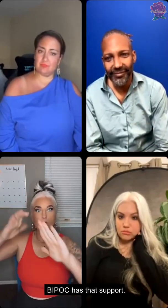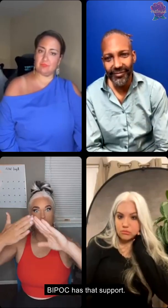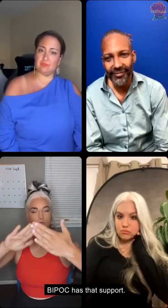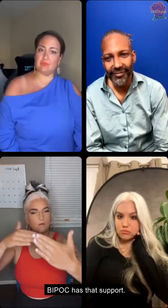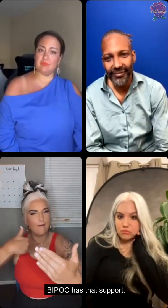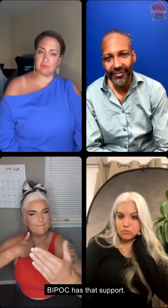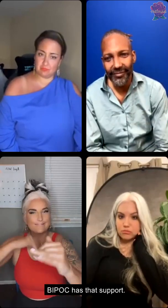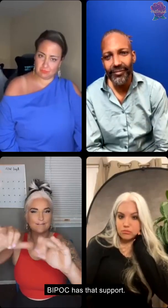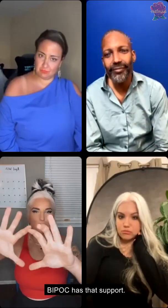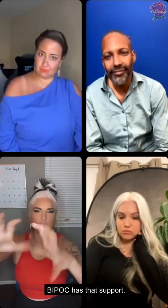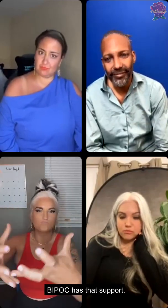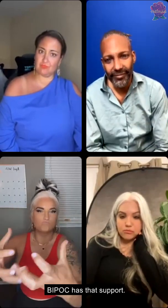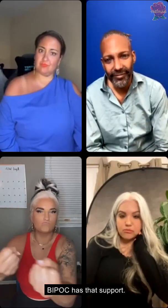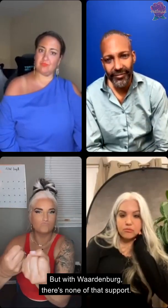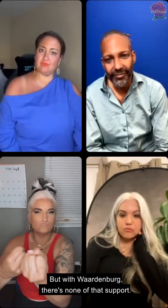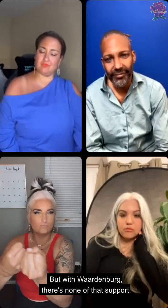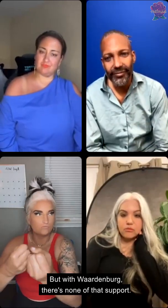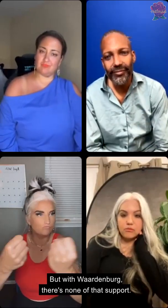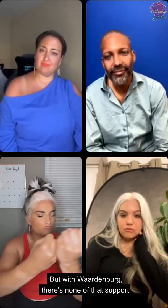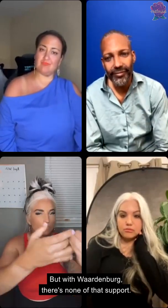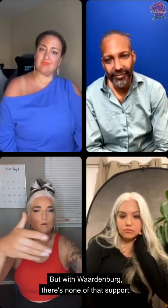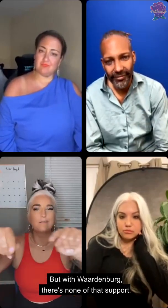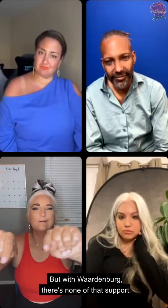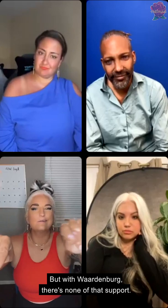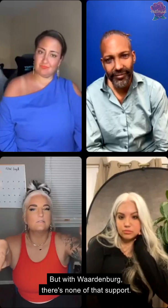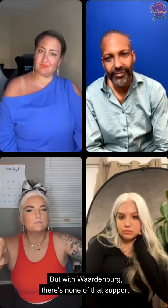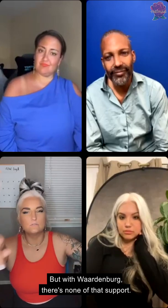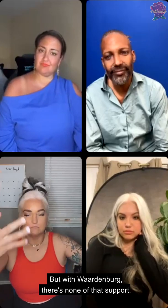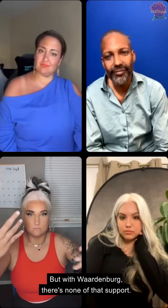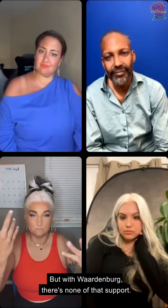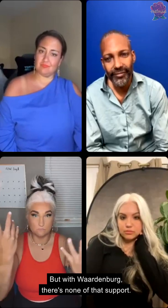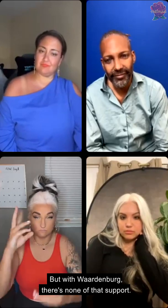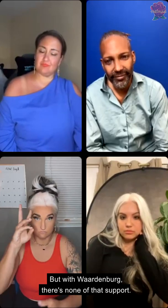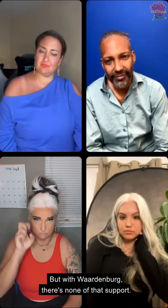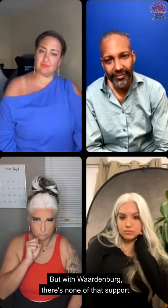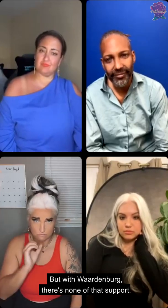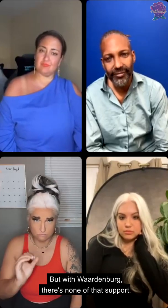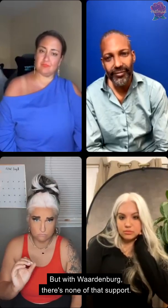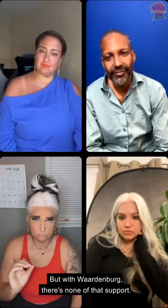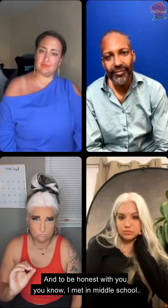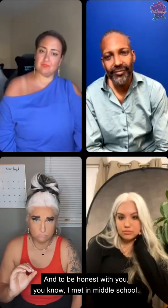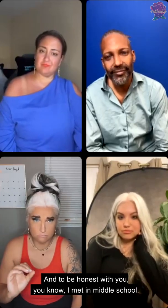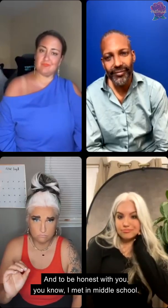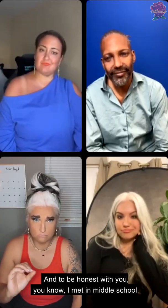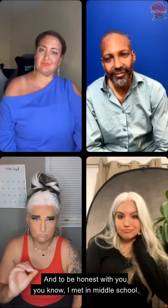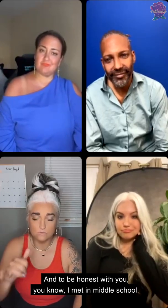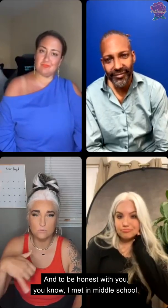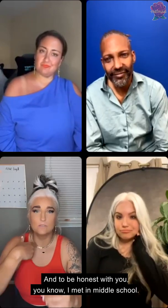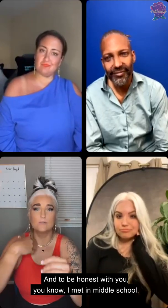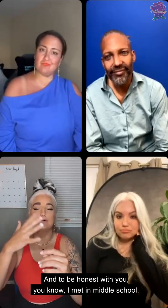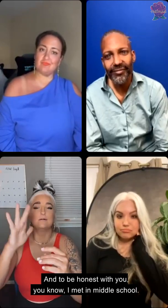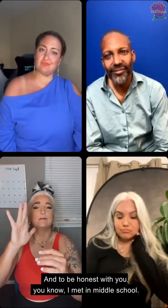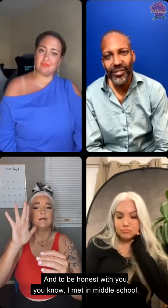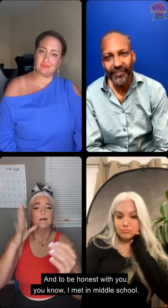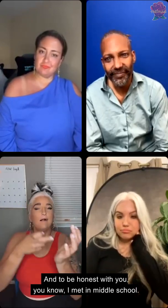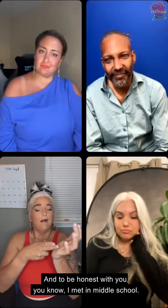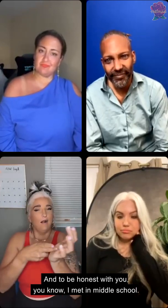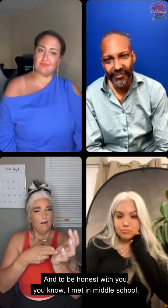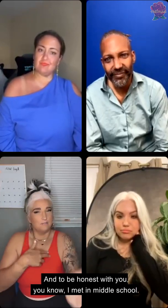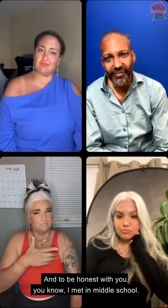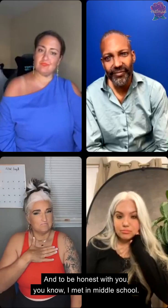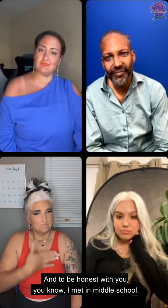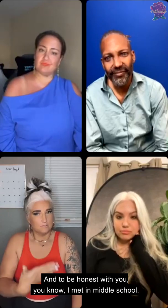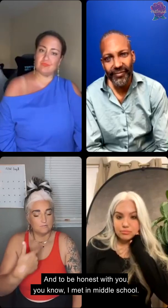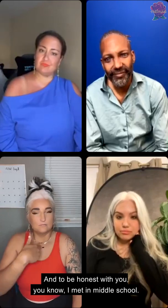community, but, BIPOC has that support. But with Wardenbergs, there's none of that support. And to be honest with you,